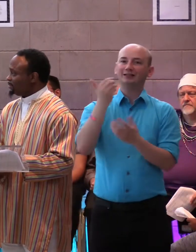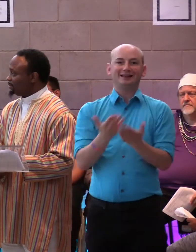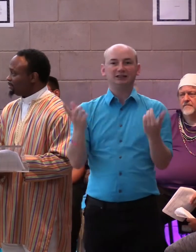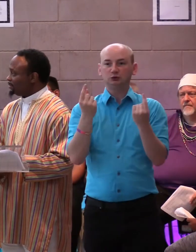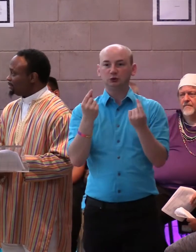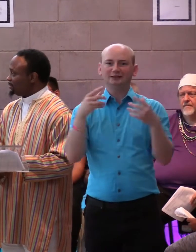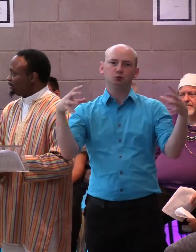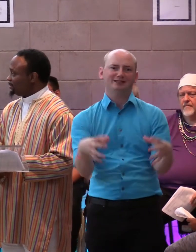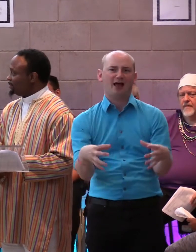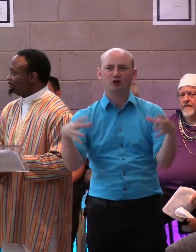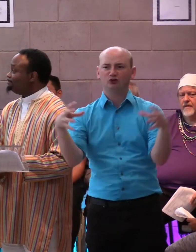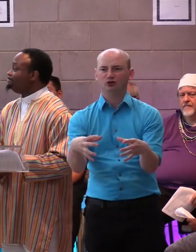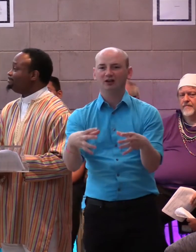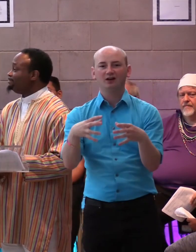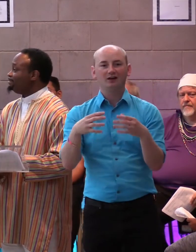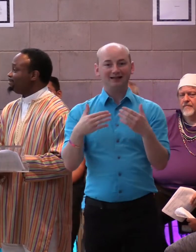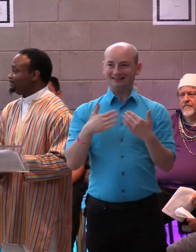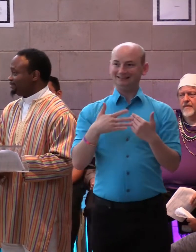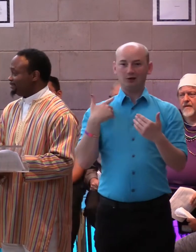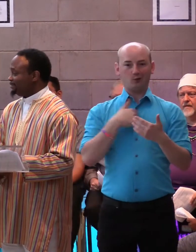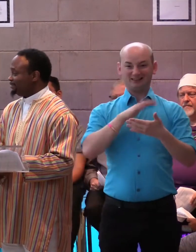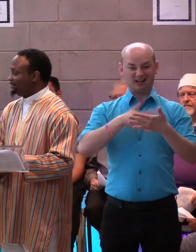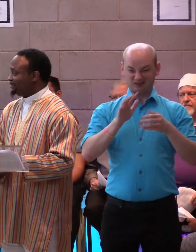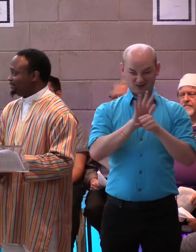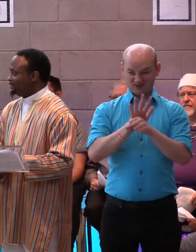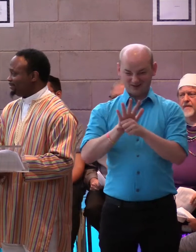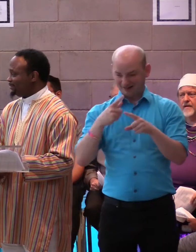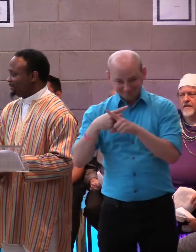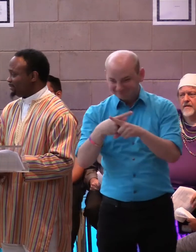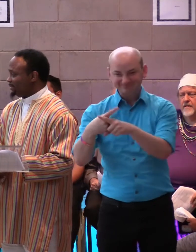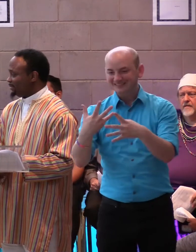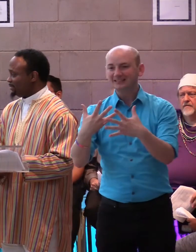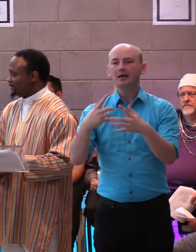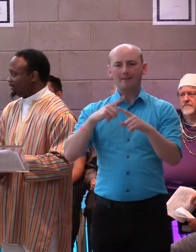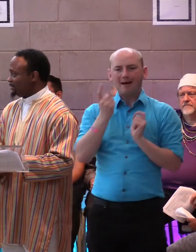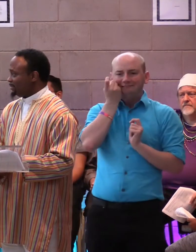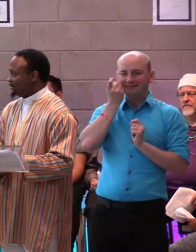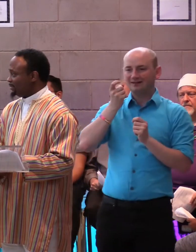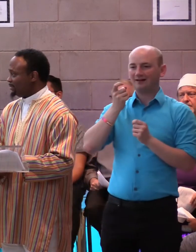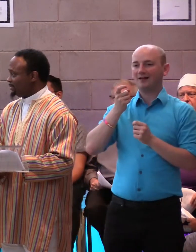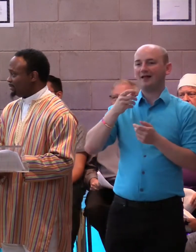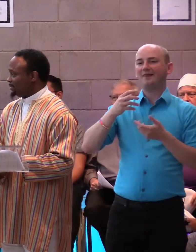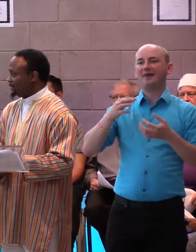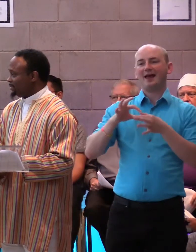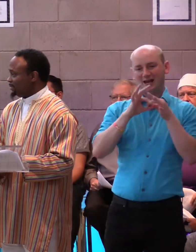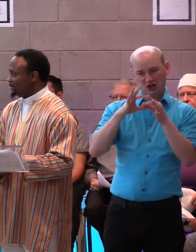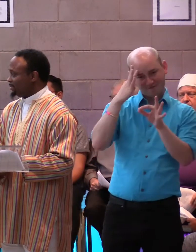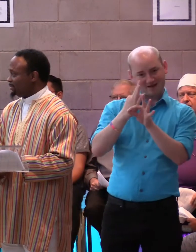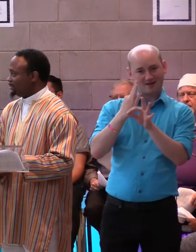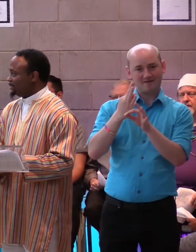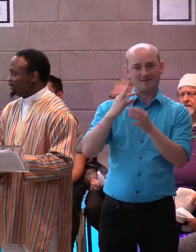easy for us to schedule ourselves out, but the Interfaith Forum that we had recently, not this Saturday, but the